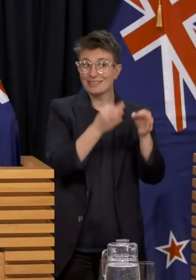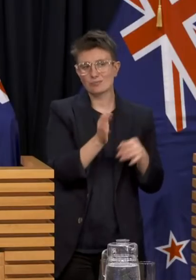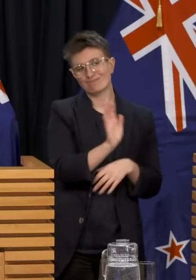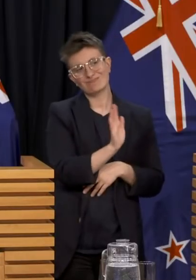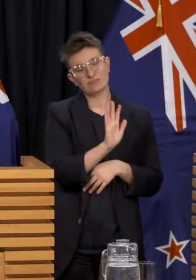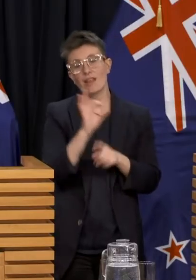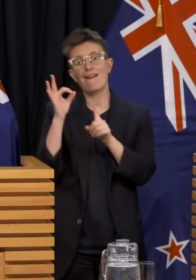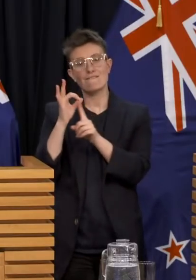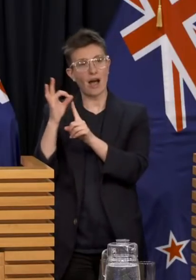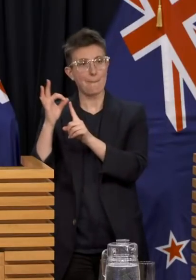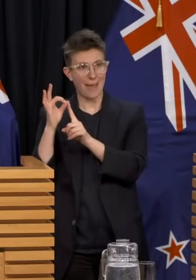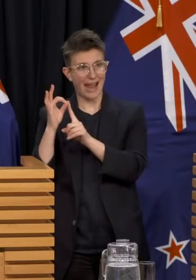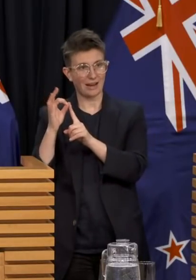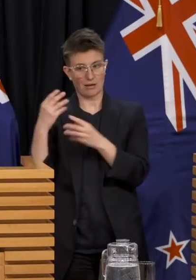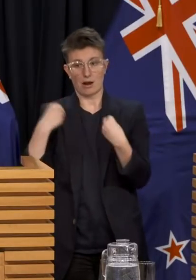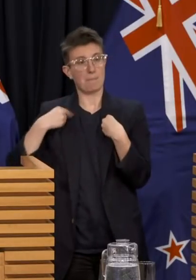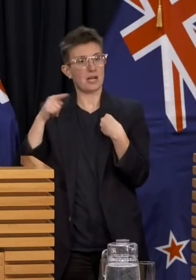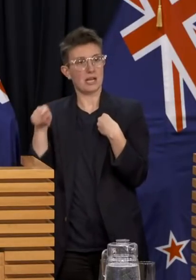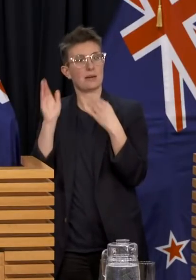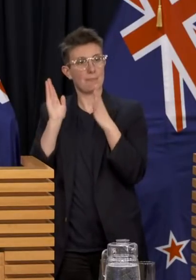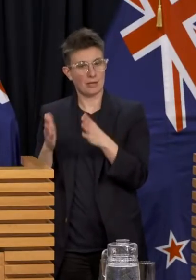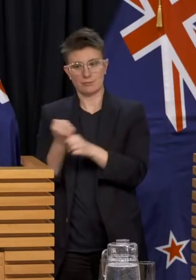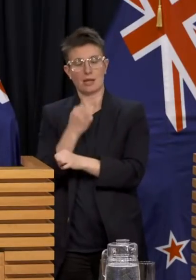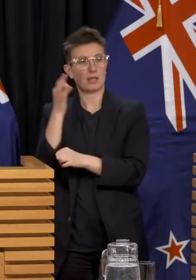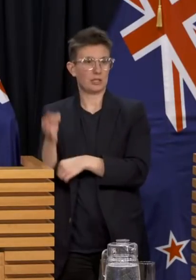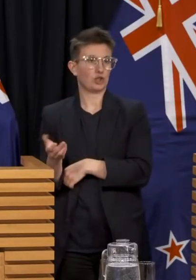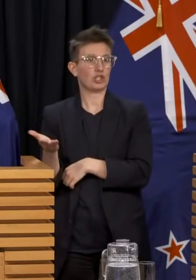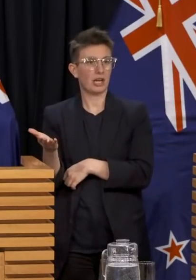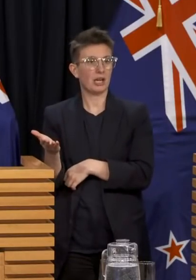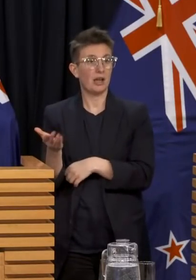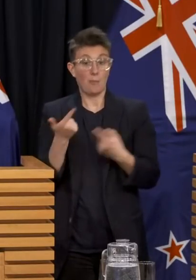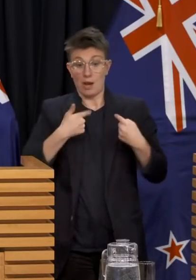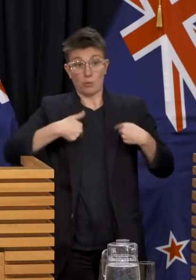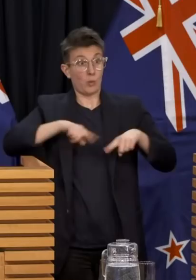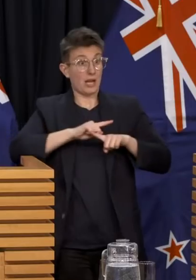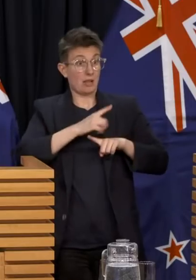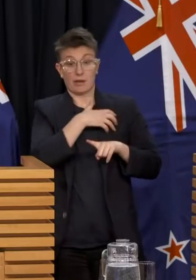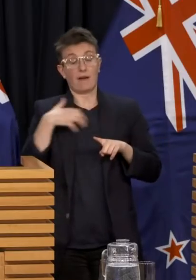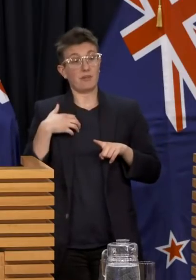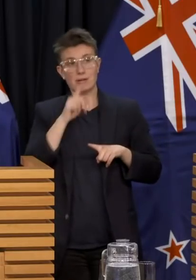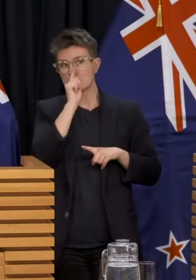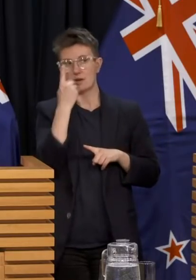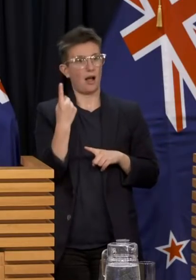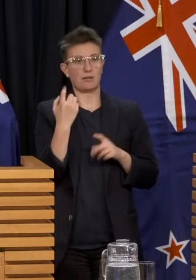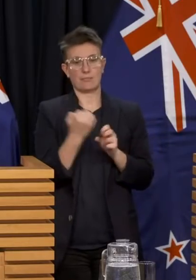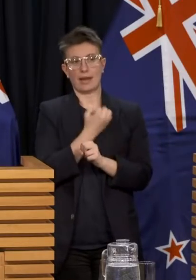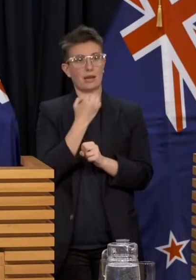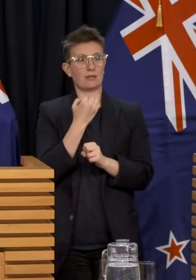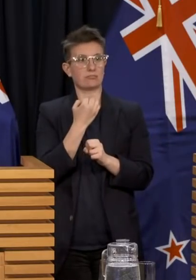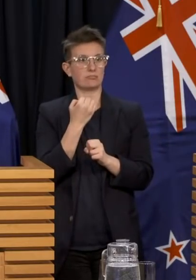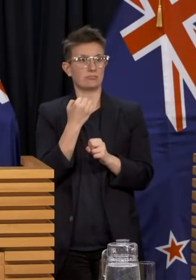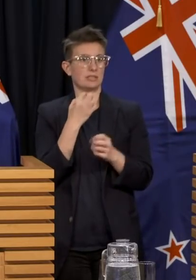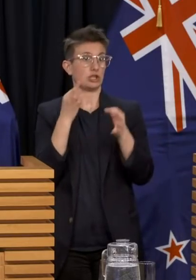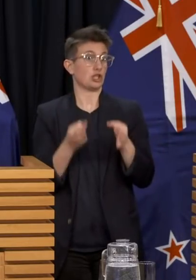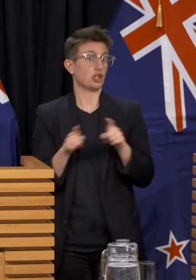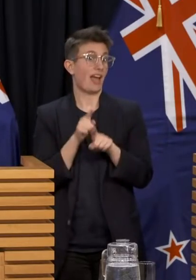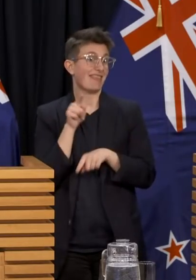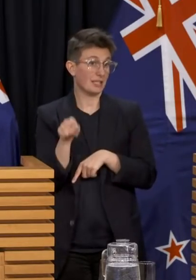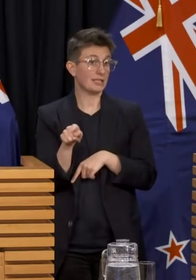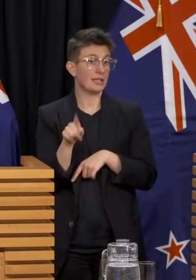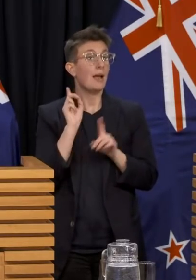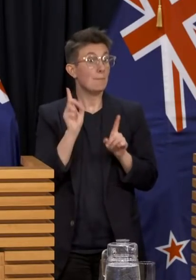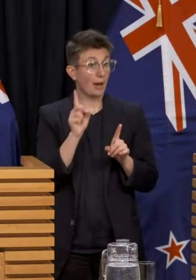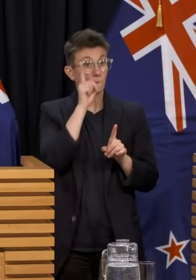Pharmac. Our view is that we aren't the people to make these decisions. However, that hasn't stopped us increasing the ability for Pharmac to make them. So we have